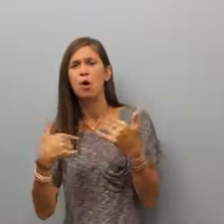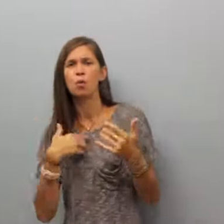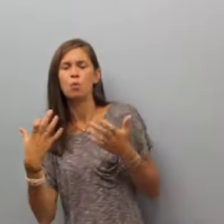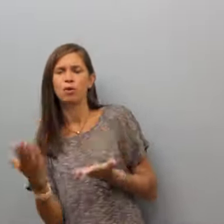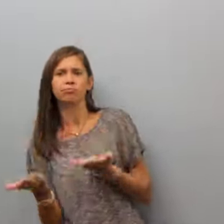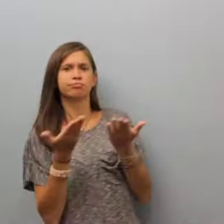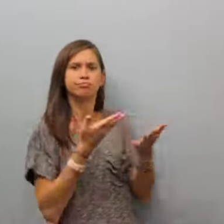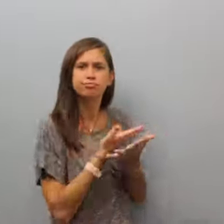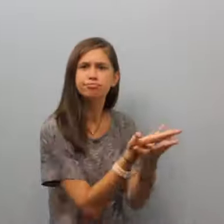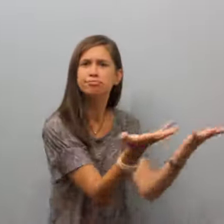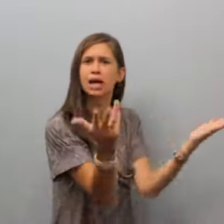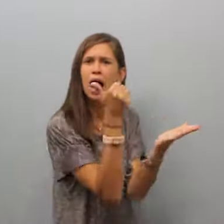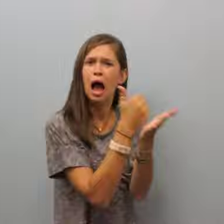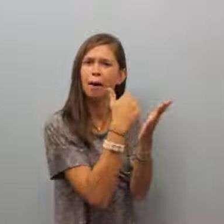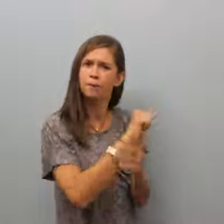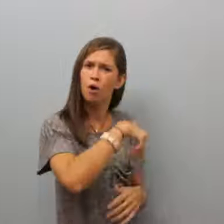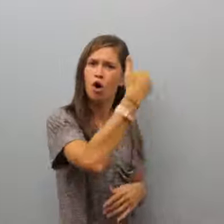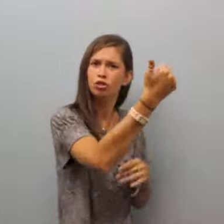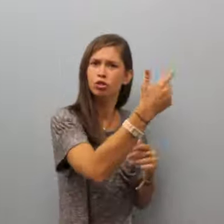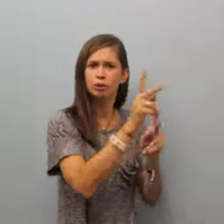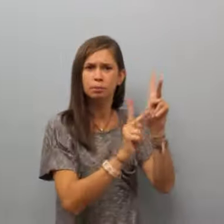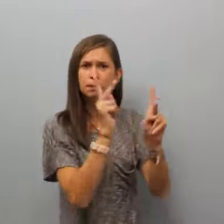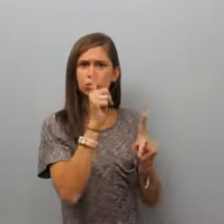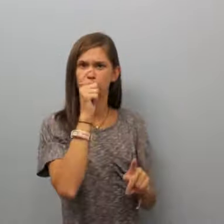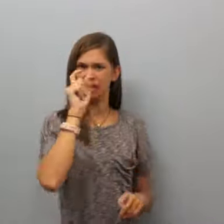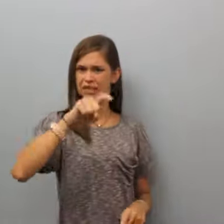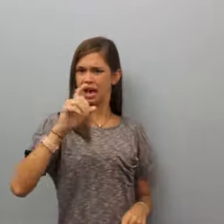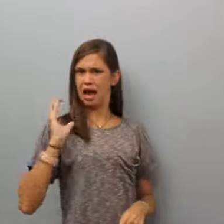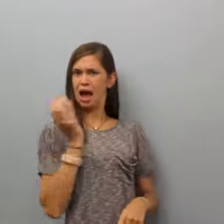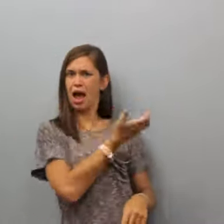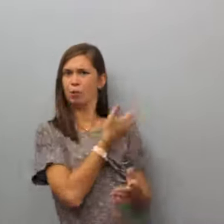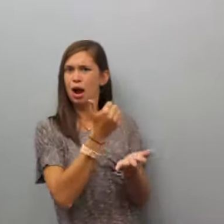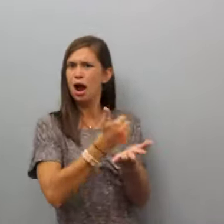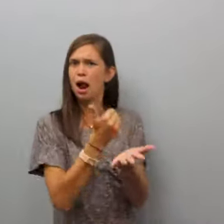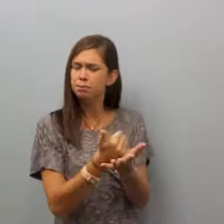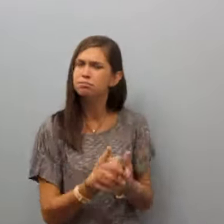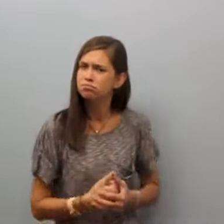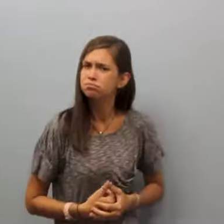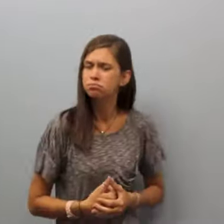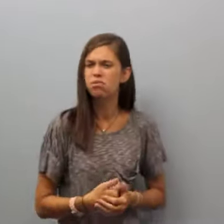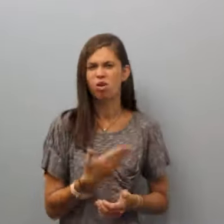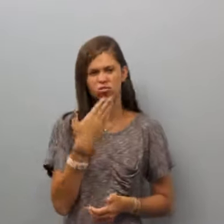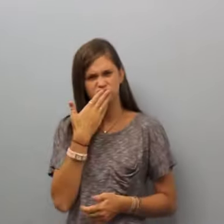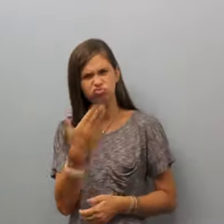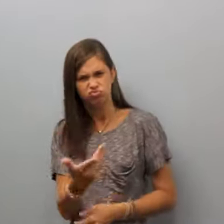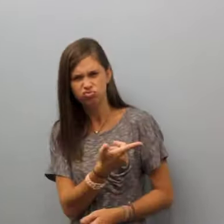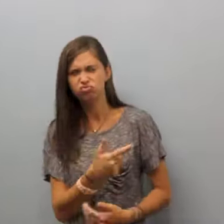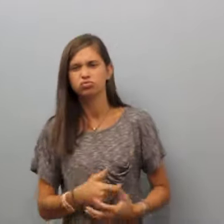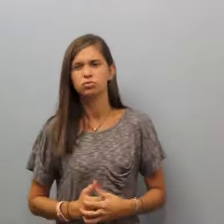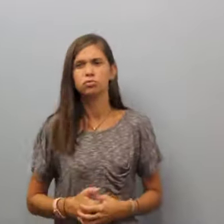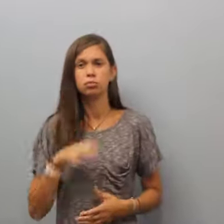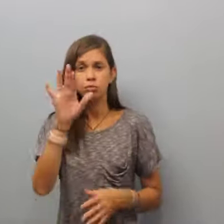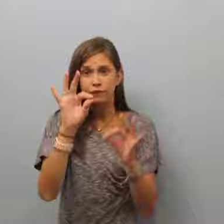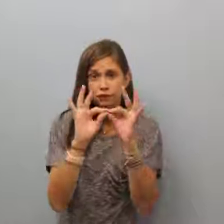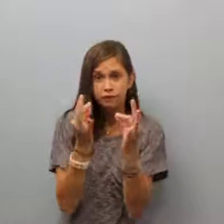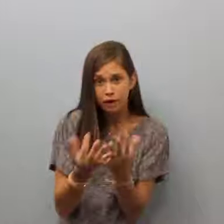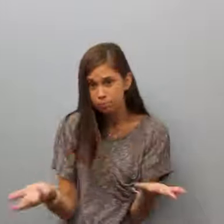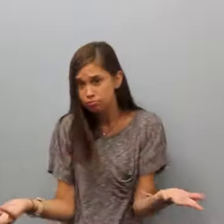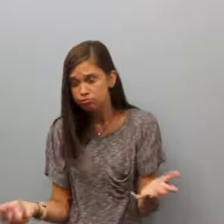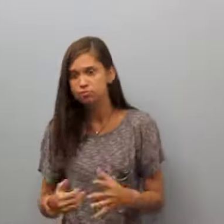a sibling with Down syndrome, and so I feel that I'm able to use my experiences with my family and directly apply them to my job and